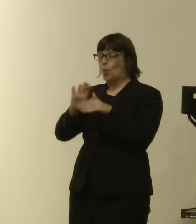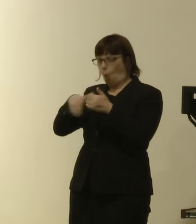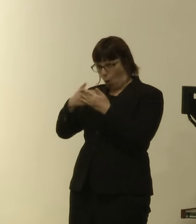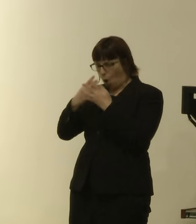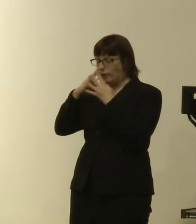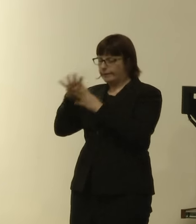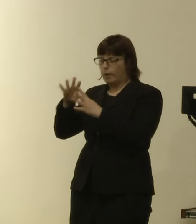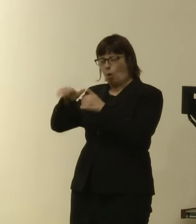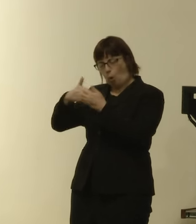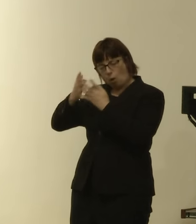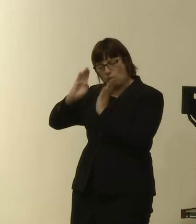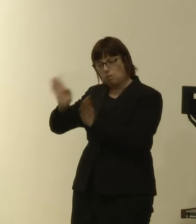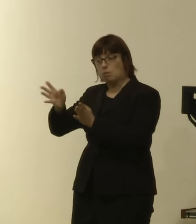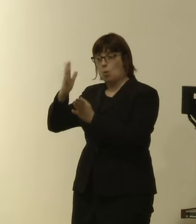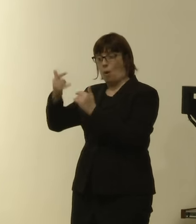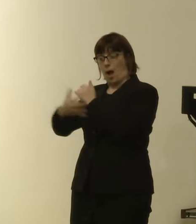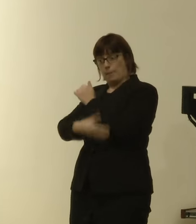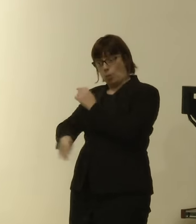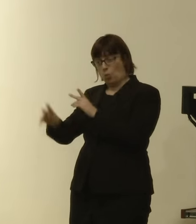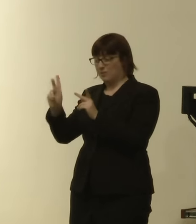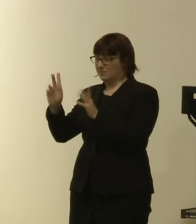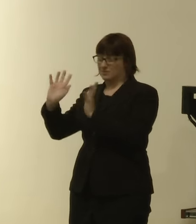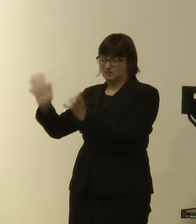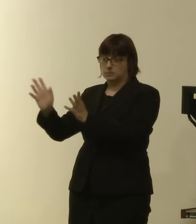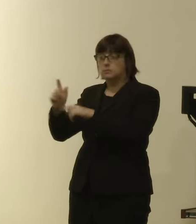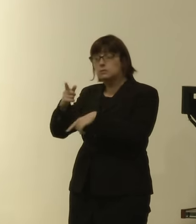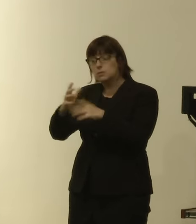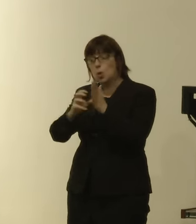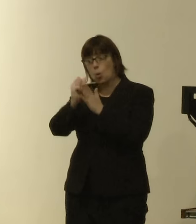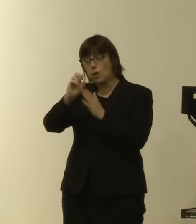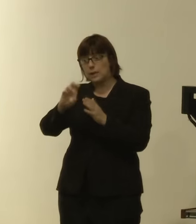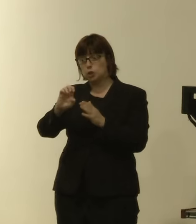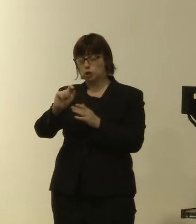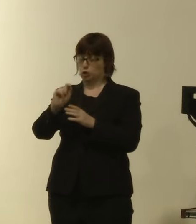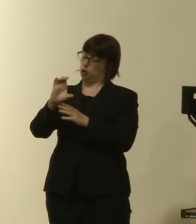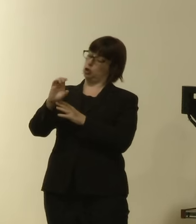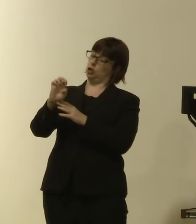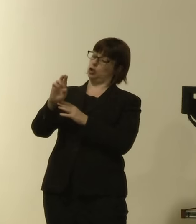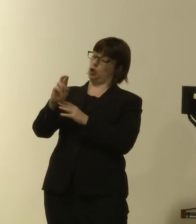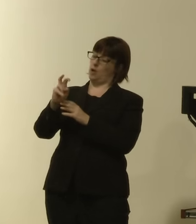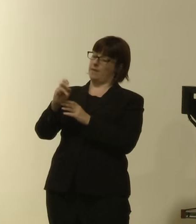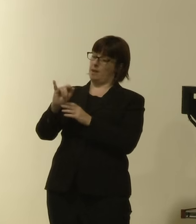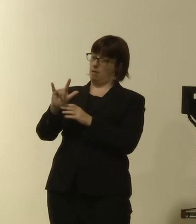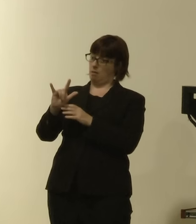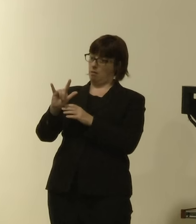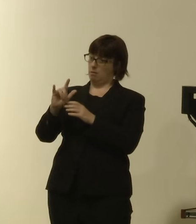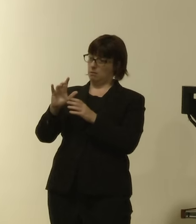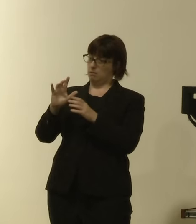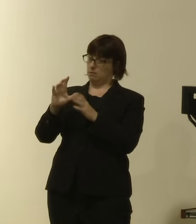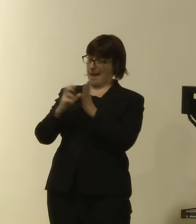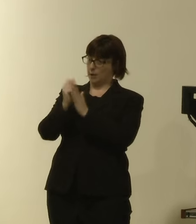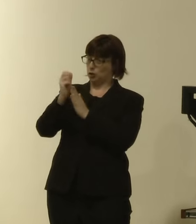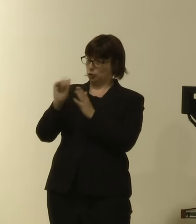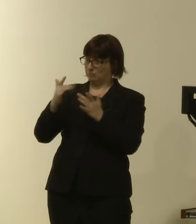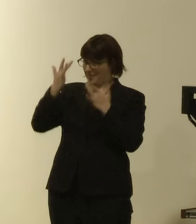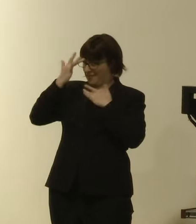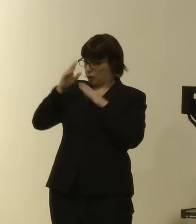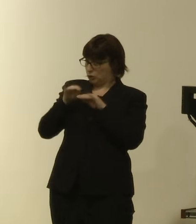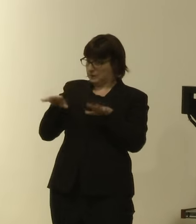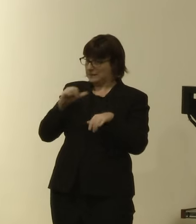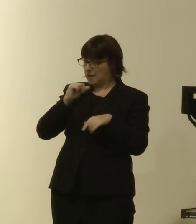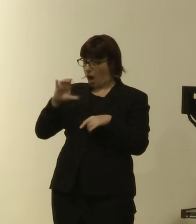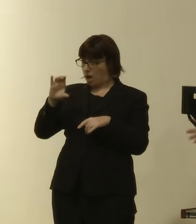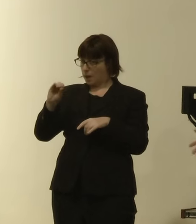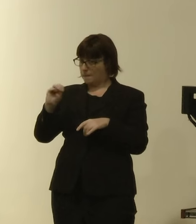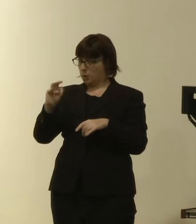neglected, right? Cancer, take cervical cancer. That's an infectious disease. Not a non-communicable